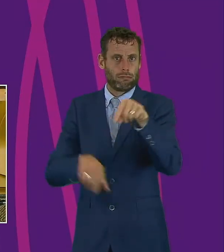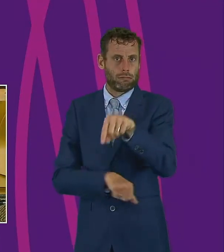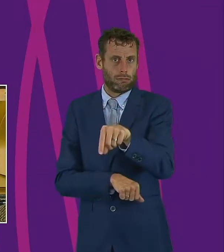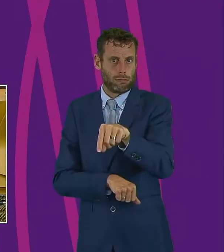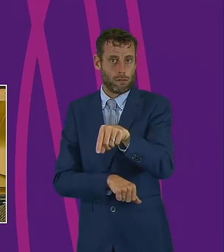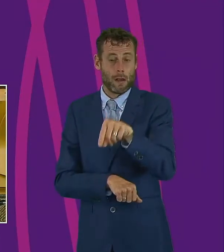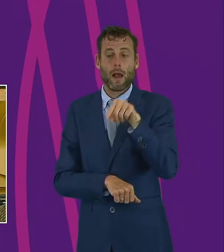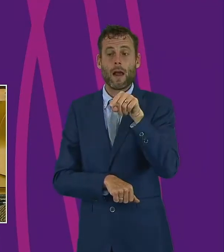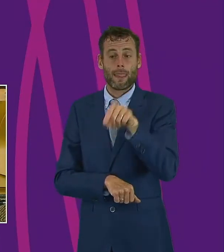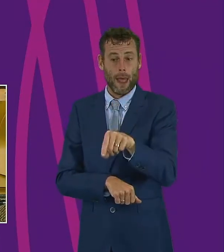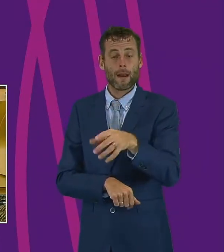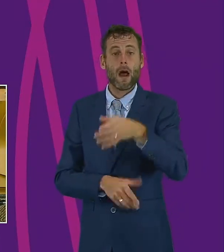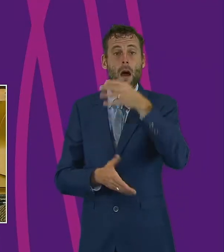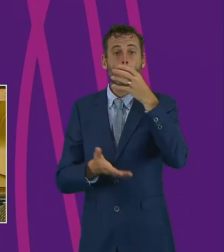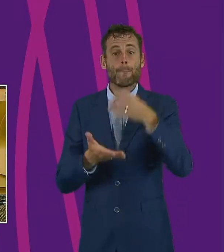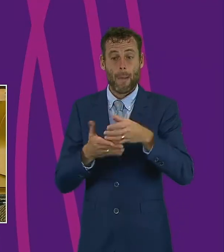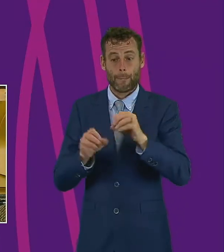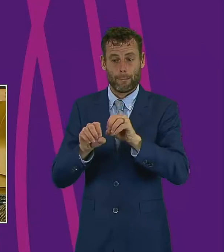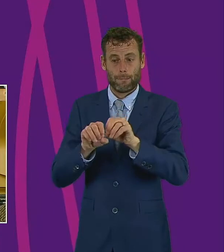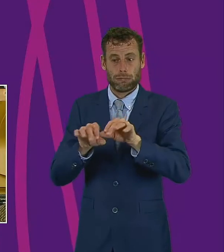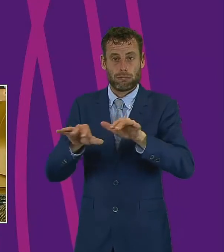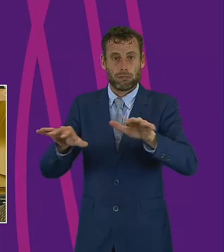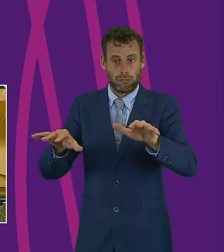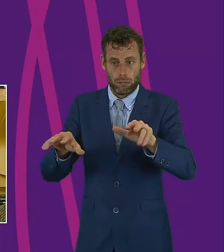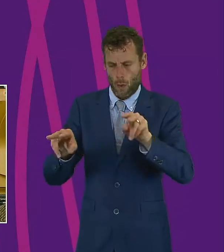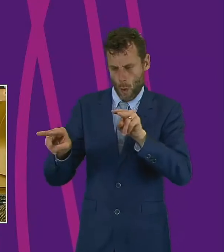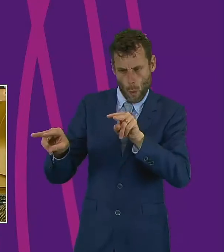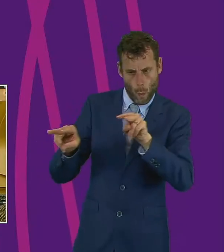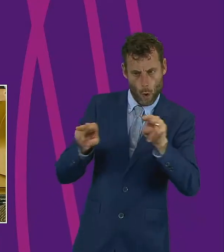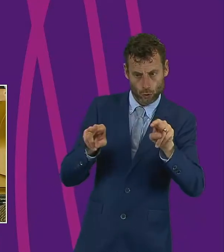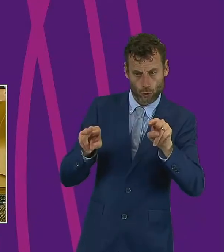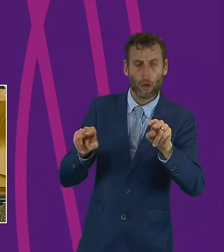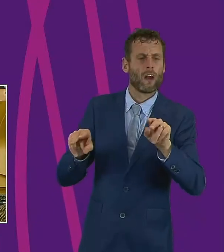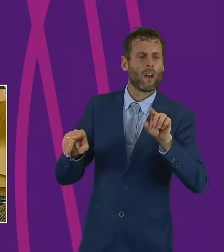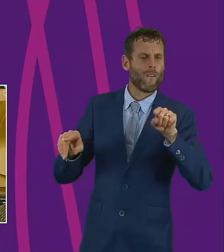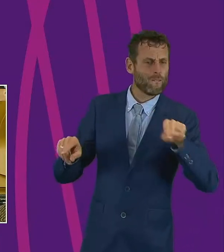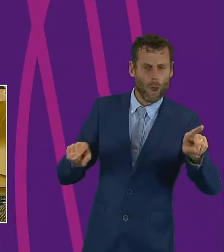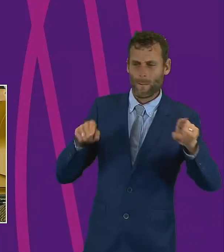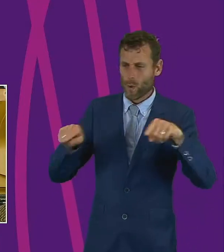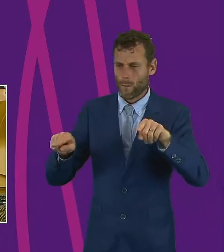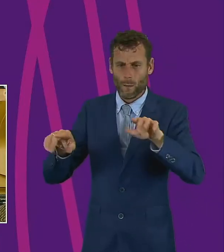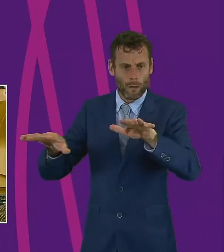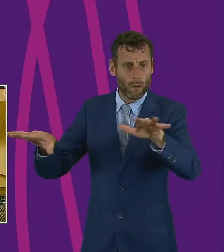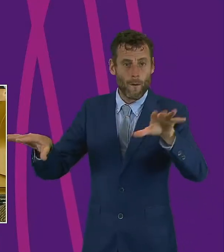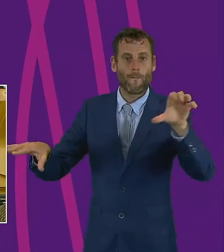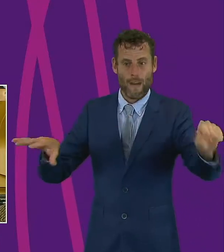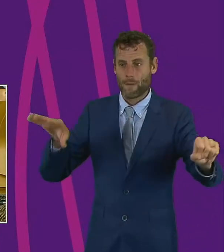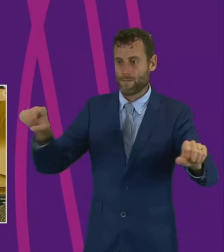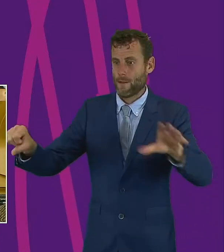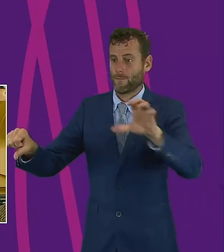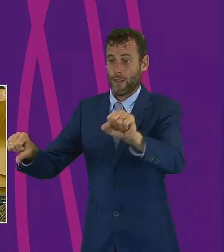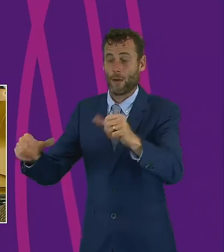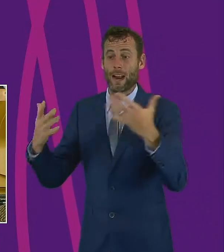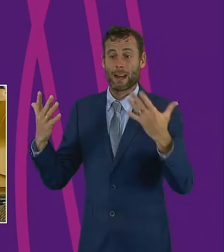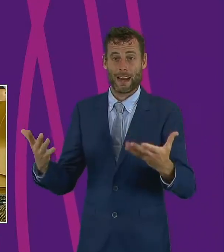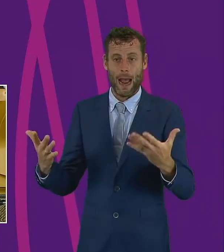firmly coming under control and may be under control. The concern, and this was concern expressed very strongly to me and formed the